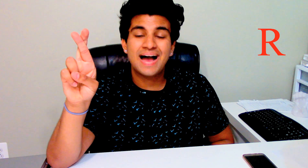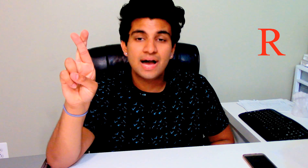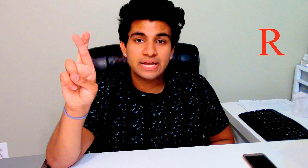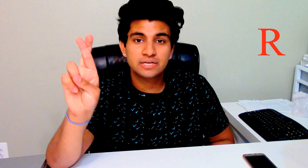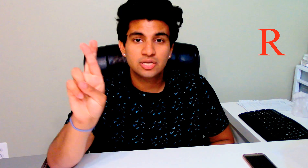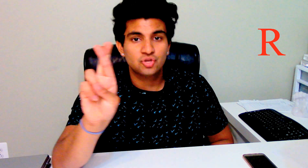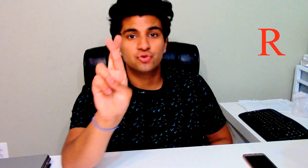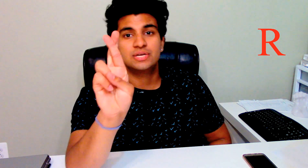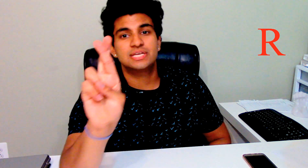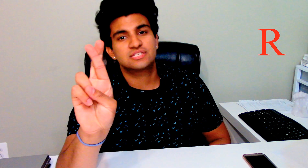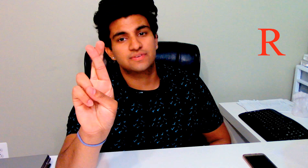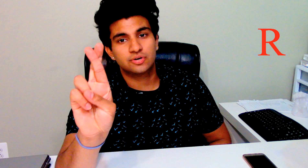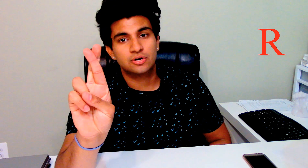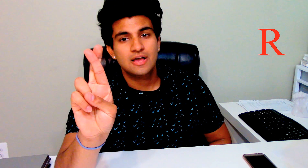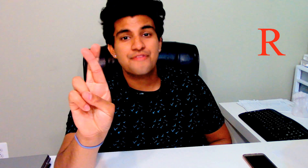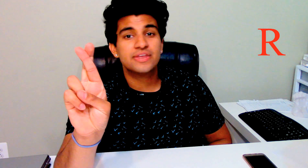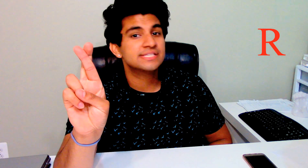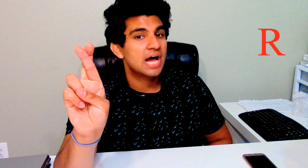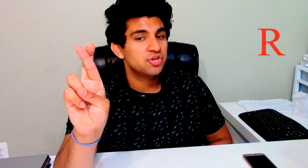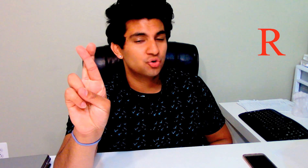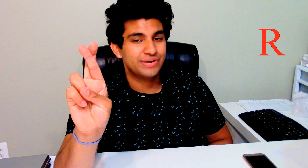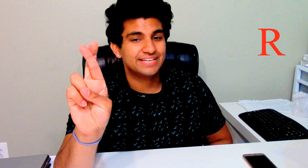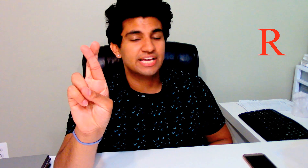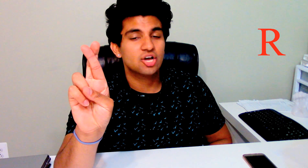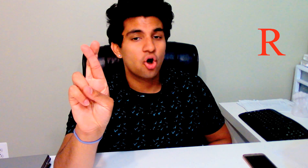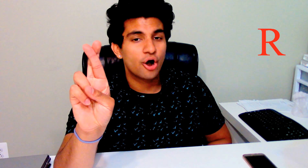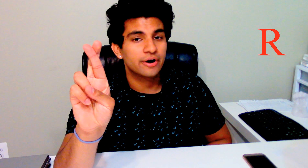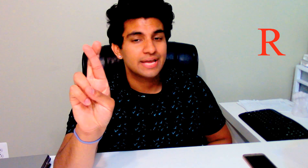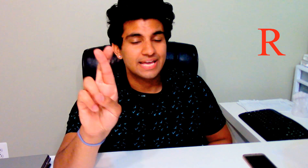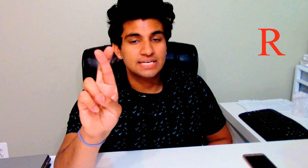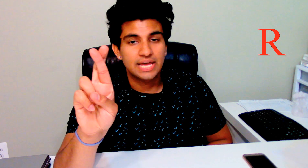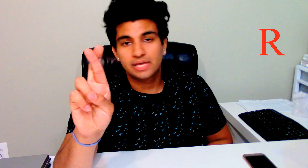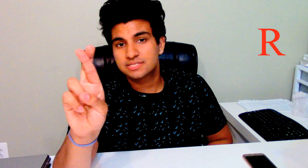behind your index finger, and that is how you create a R in ASL.